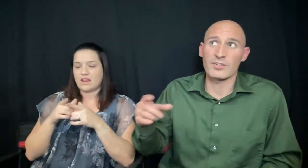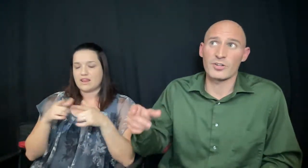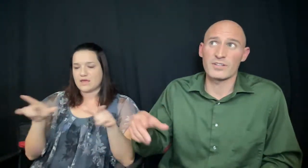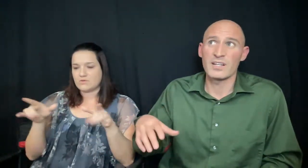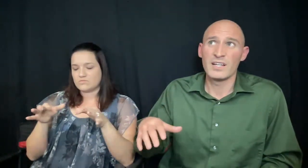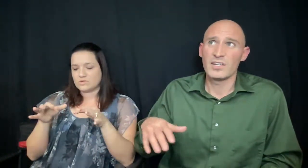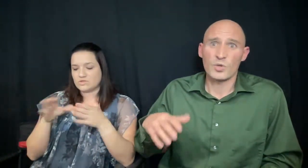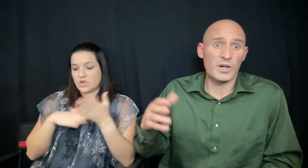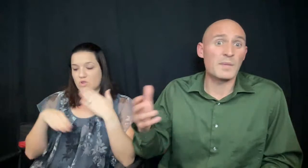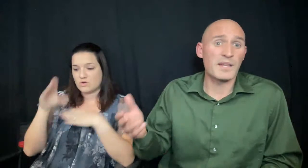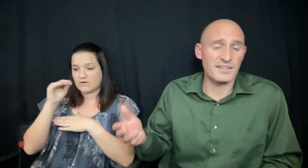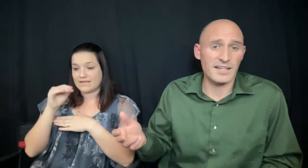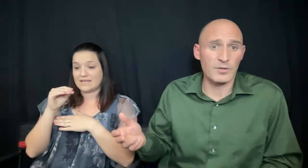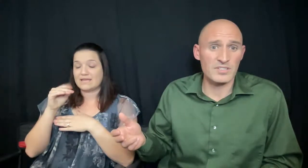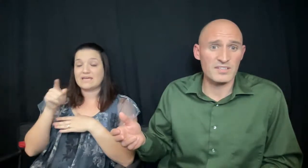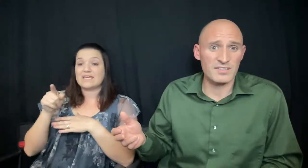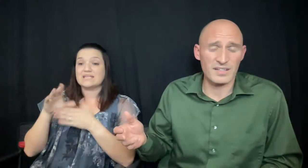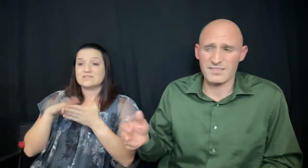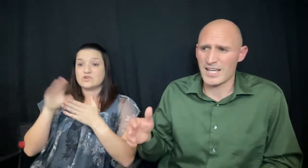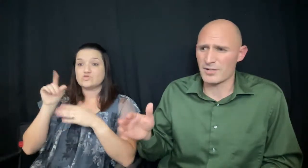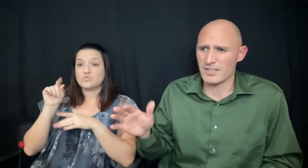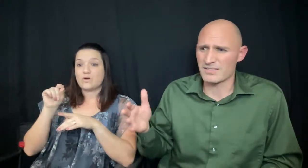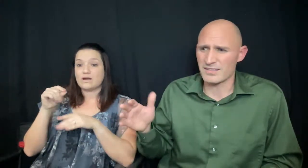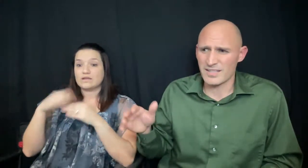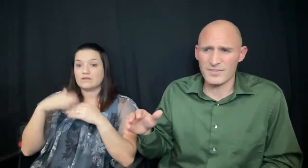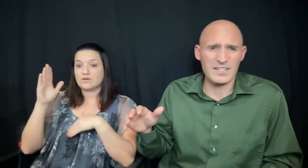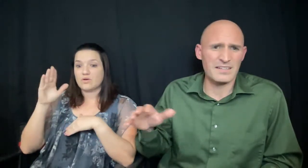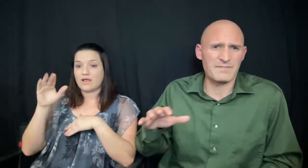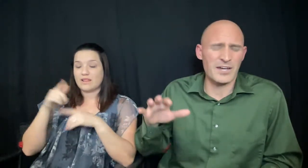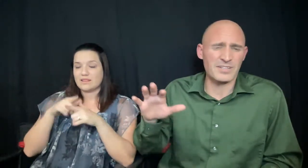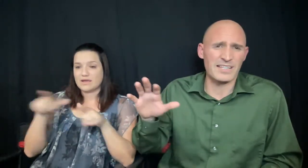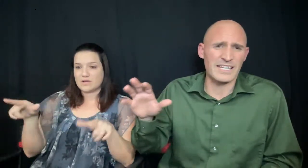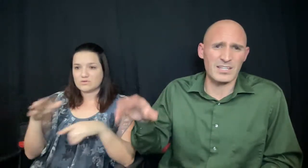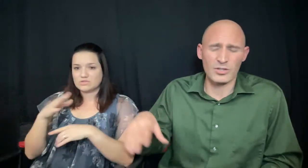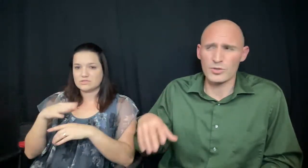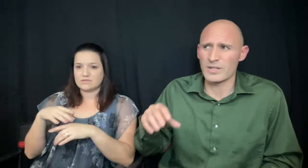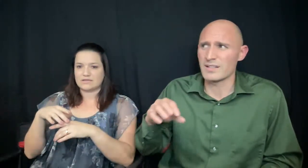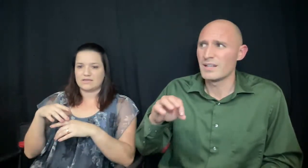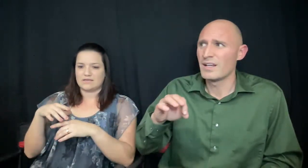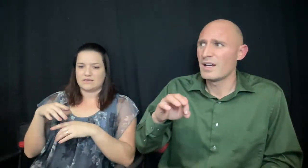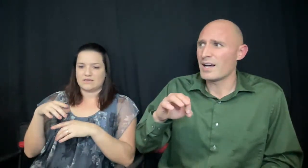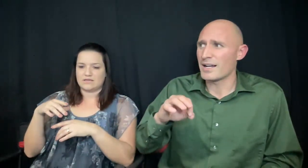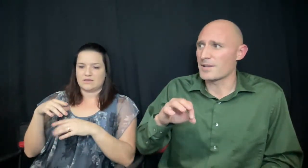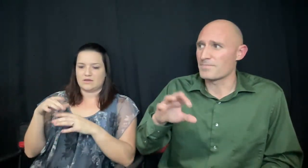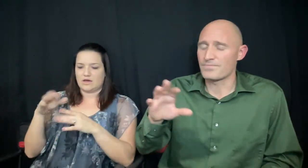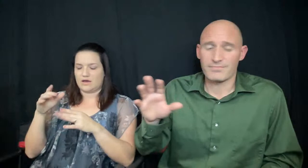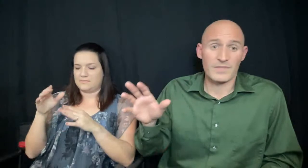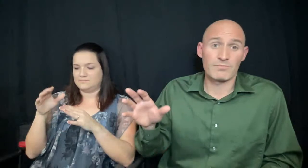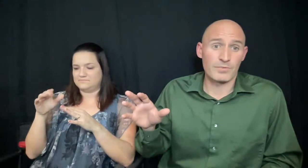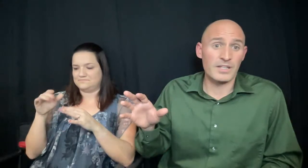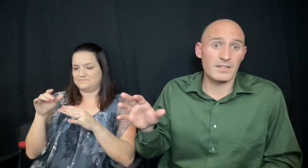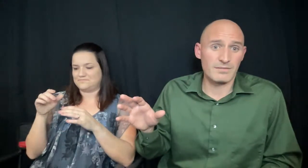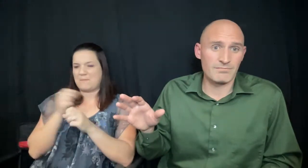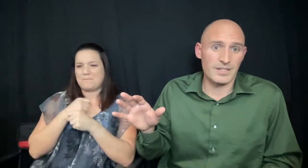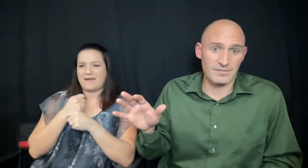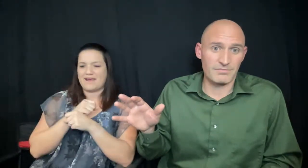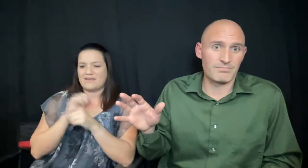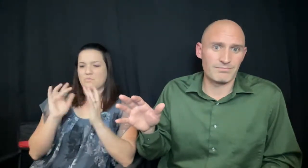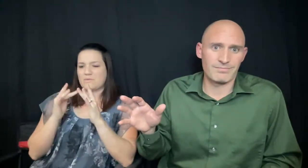learned 20 plus languages, and he's now in his 70s. He founded LinkQ, and really is